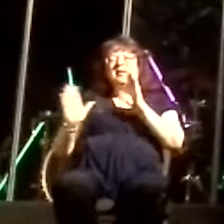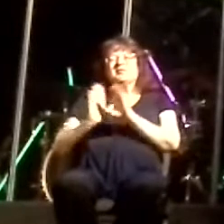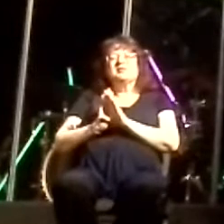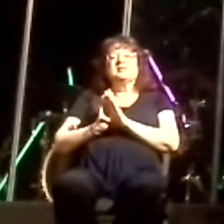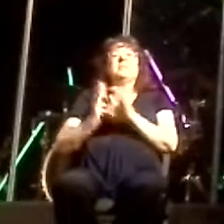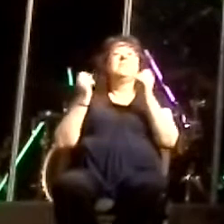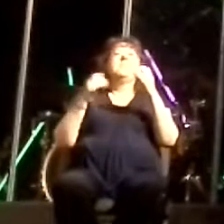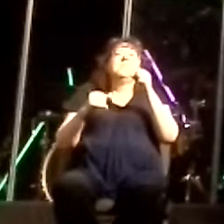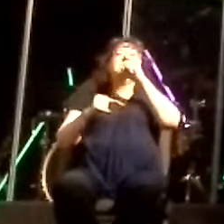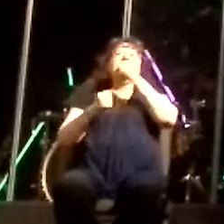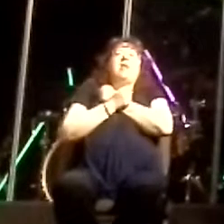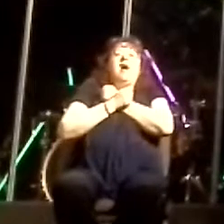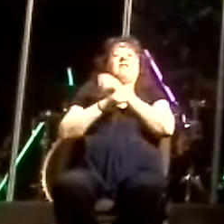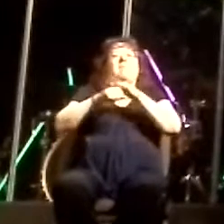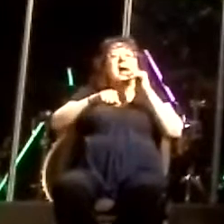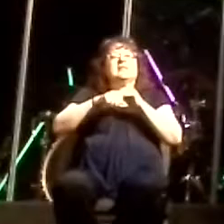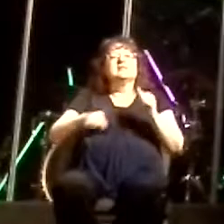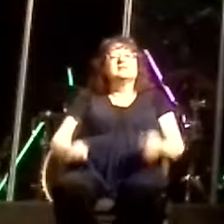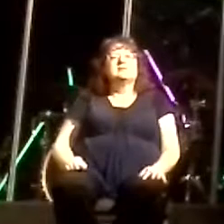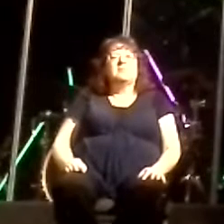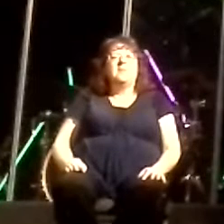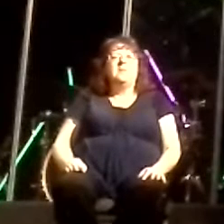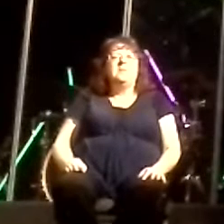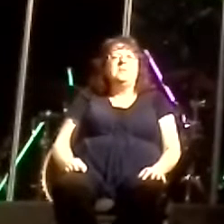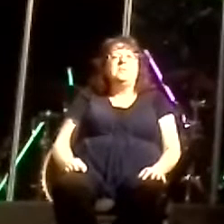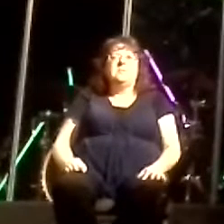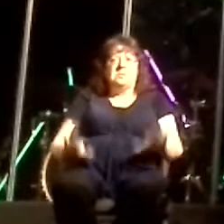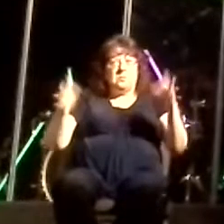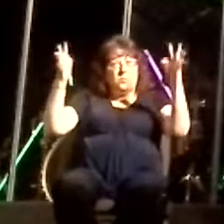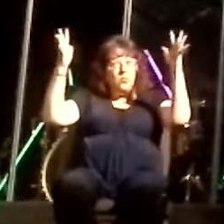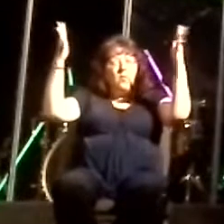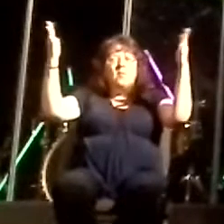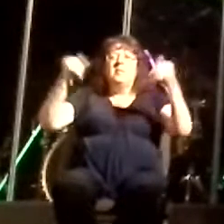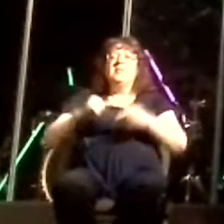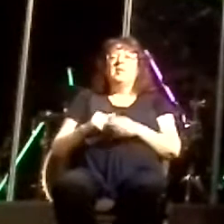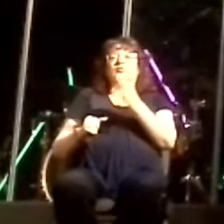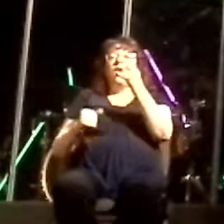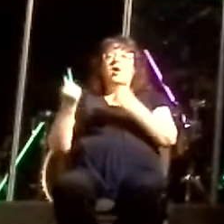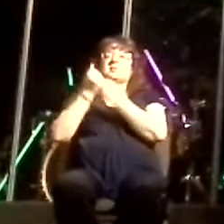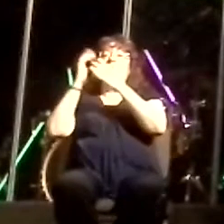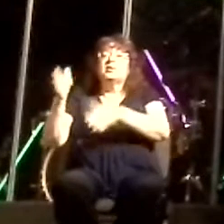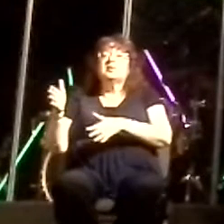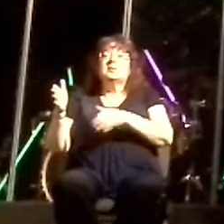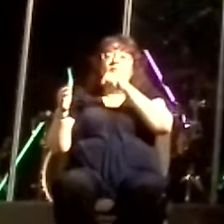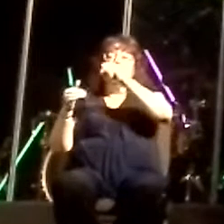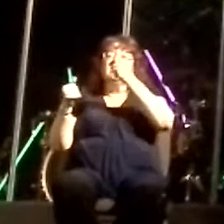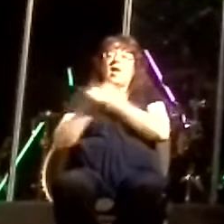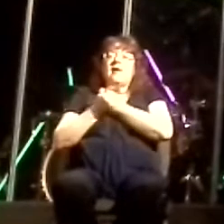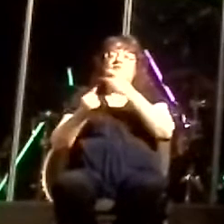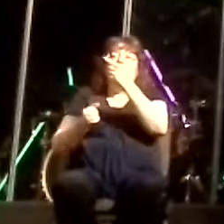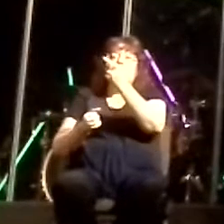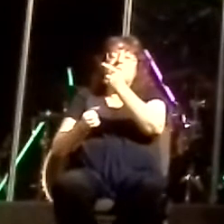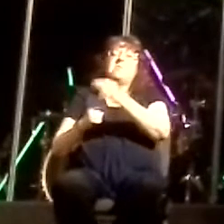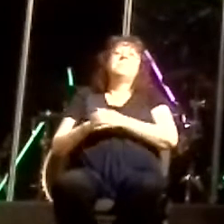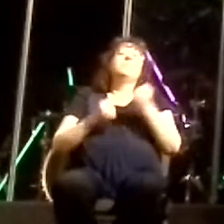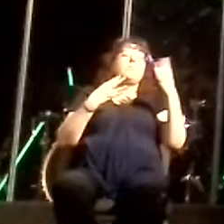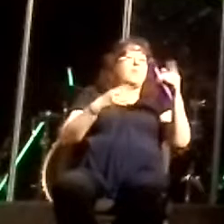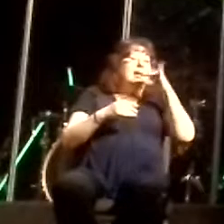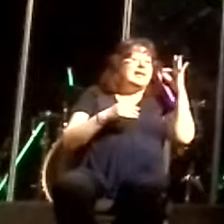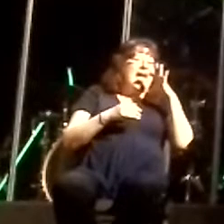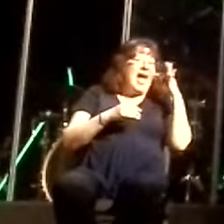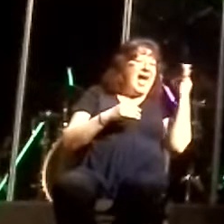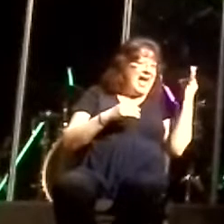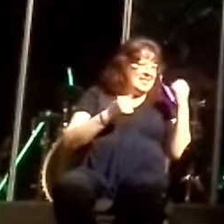pictures. How many love pets? Any pet lovers in the room? How many of you are dog lovers? Show a shout. Dog lovers. How many